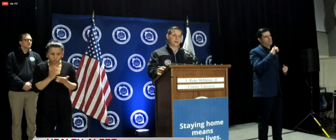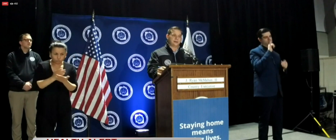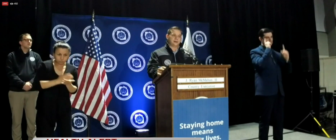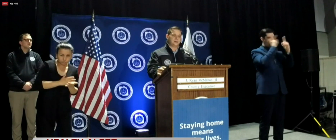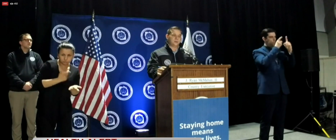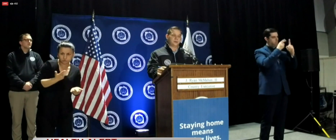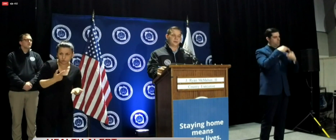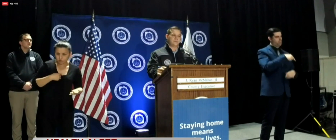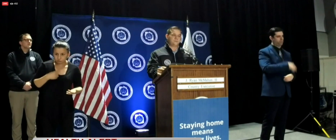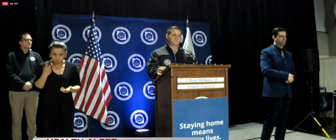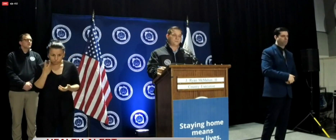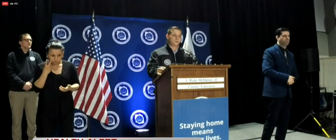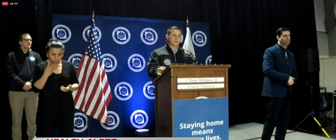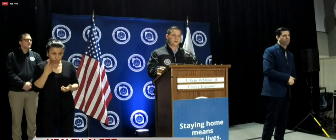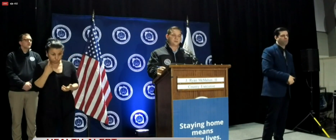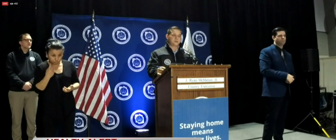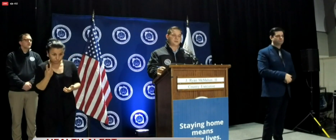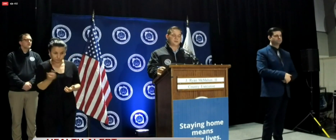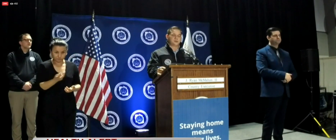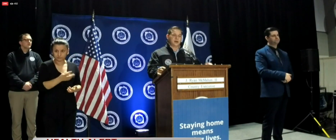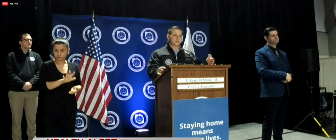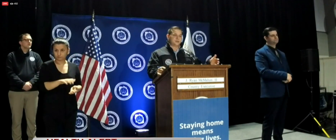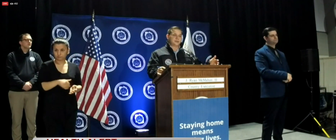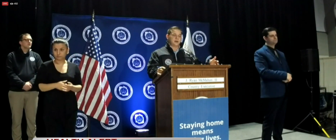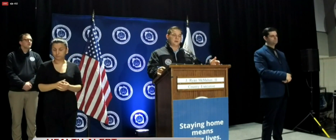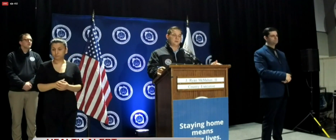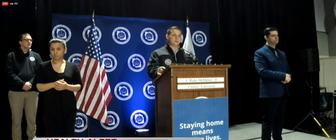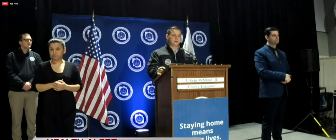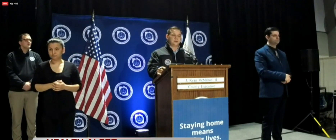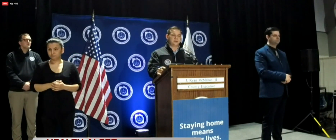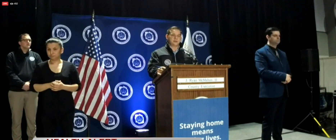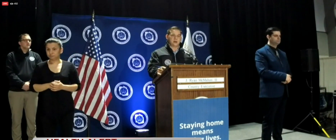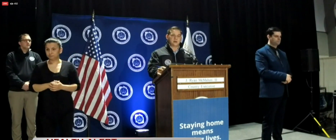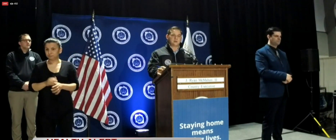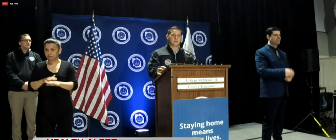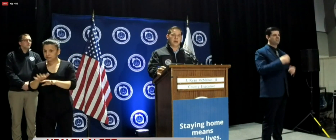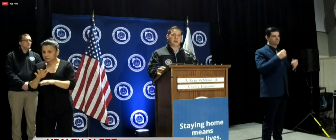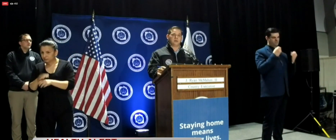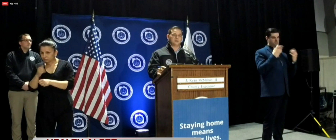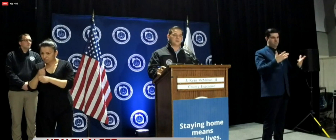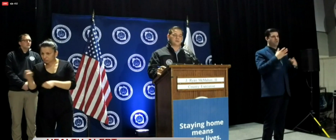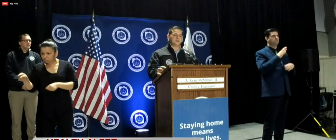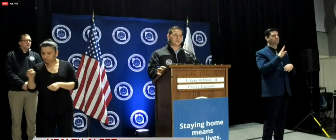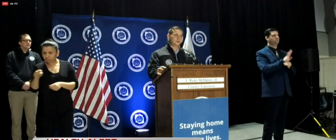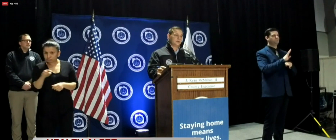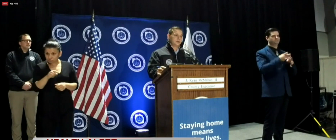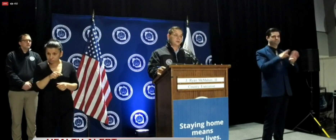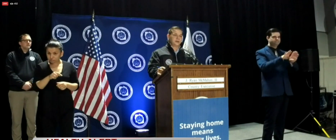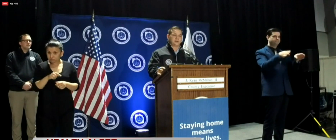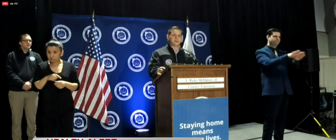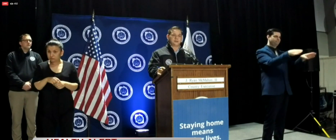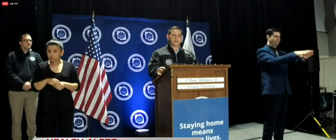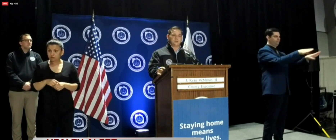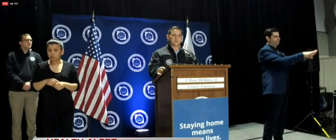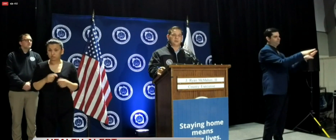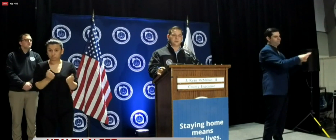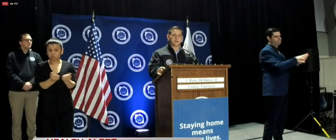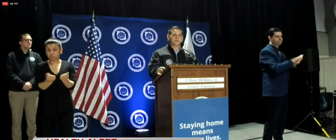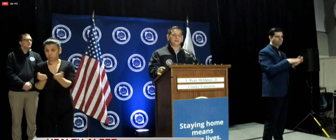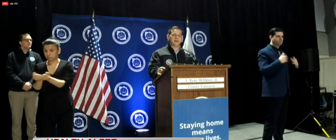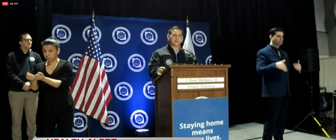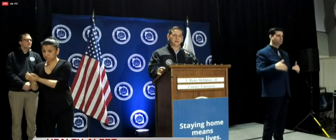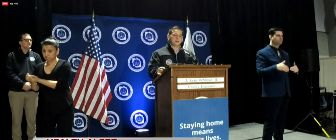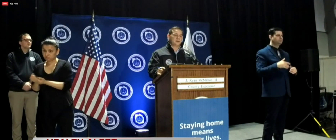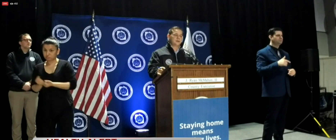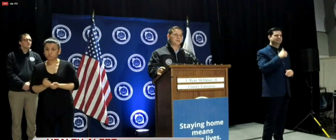looking at. The idea being that a lot of these businesses who got shut down, they didn't get shut down because of a bad business decision. They got shut down because we have